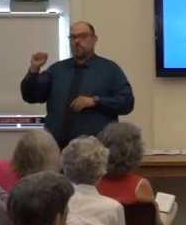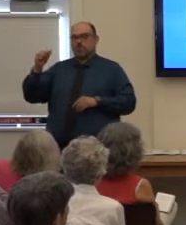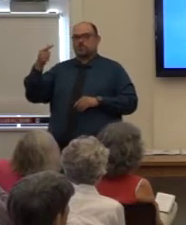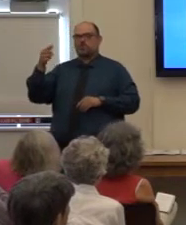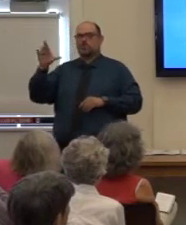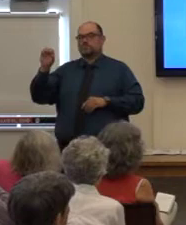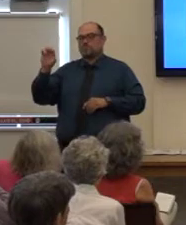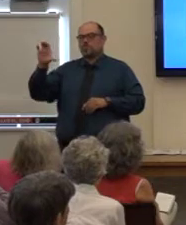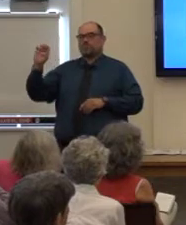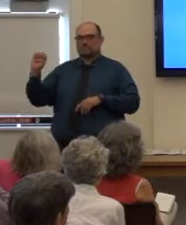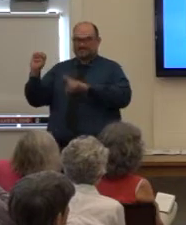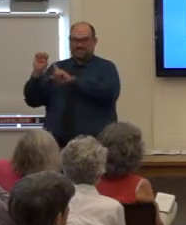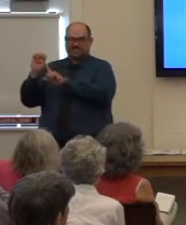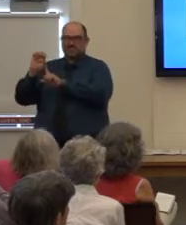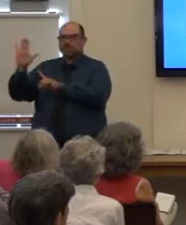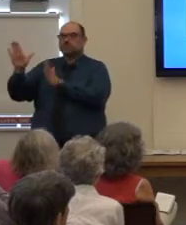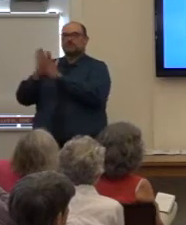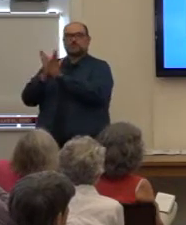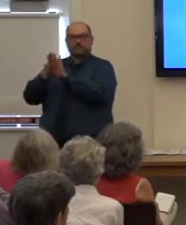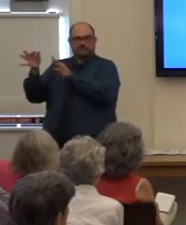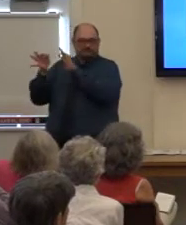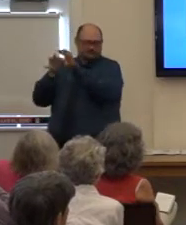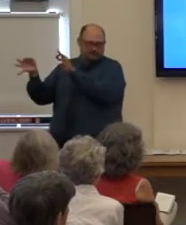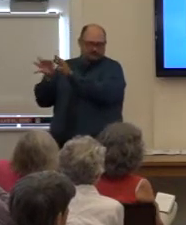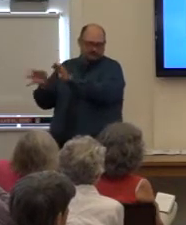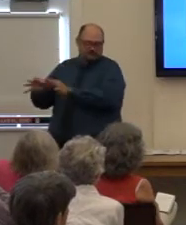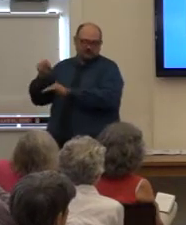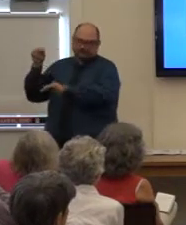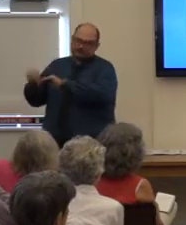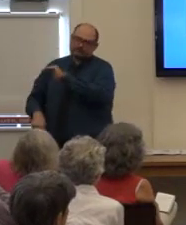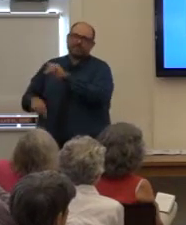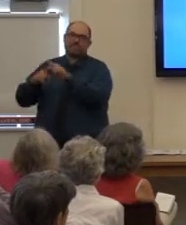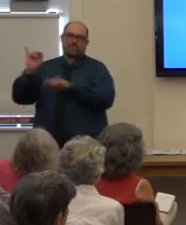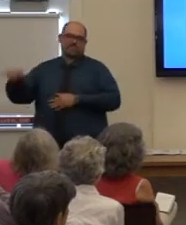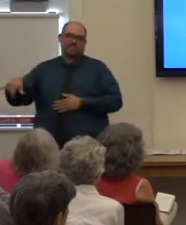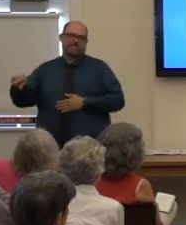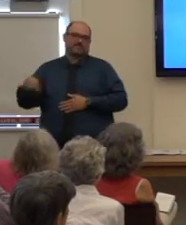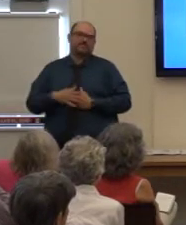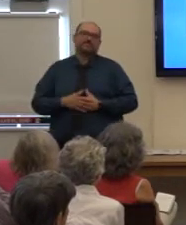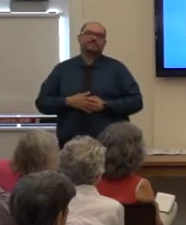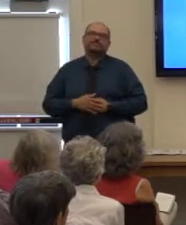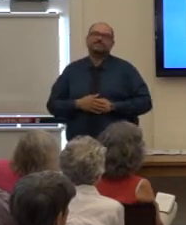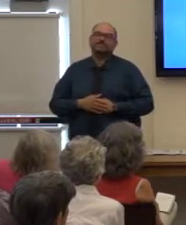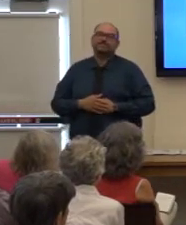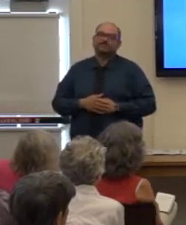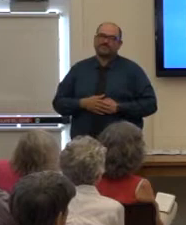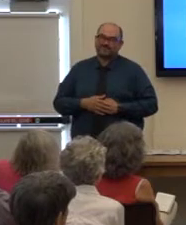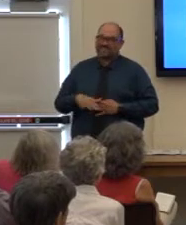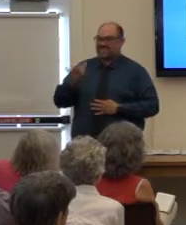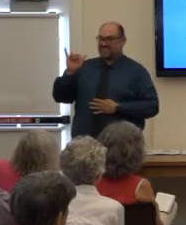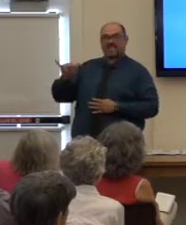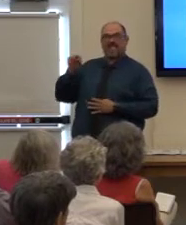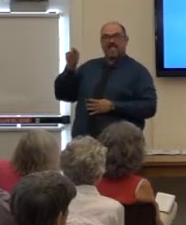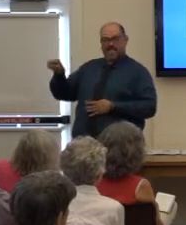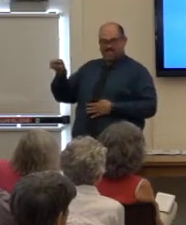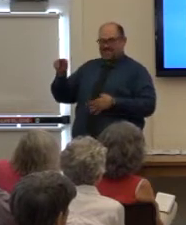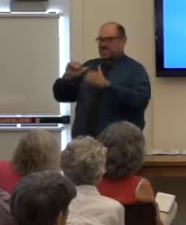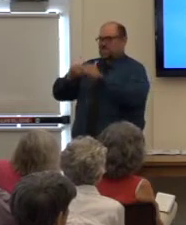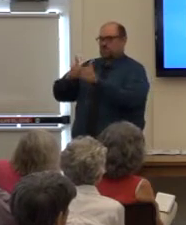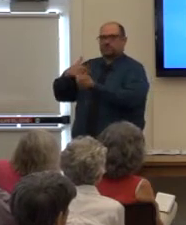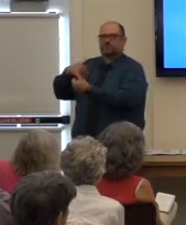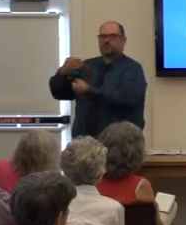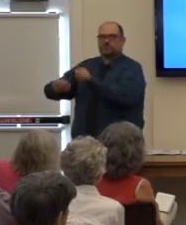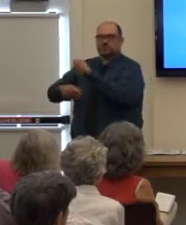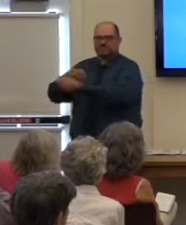more eloquence than I could in the time remaining to me, thus does the nature of genetic inheritance in the Chilmark